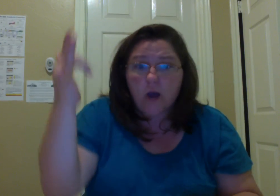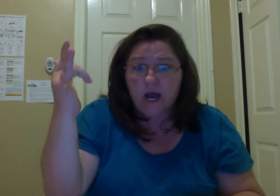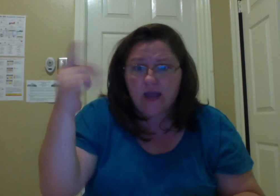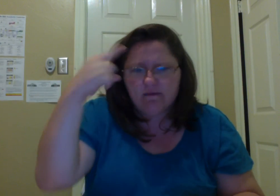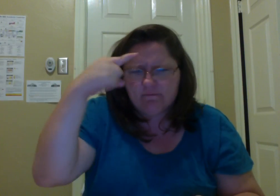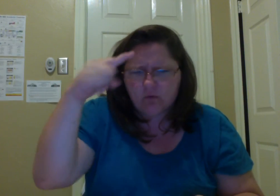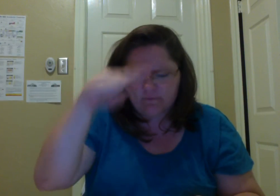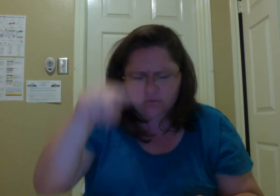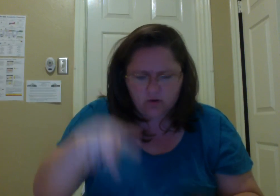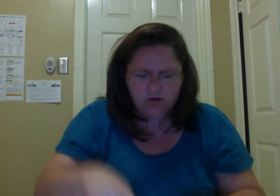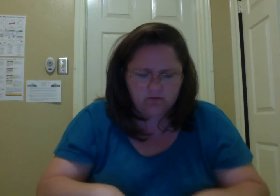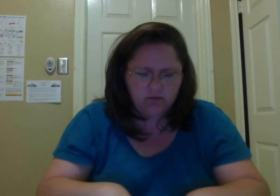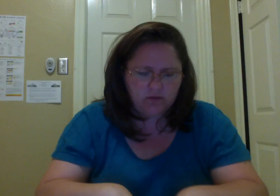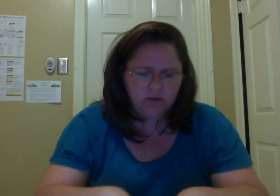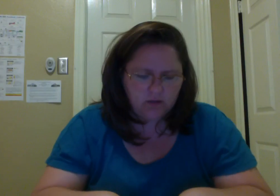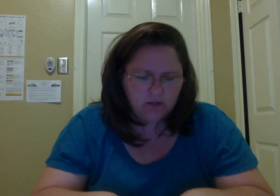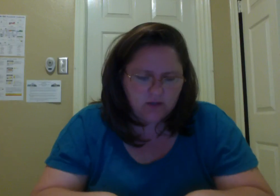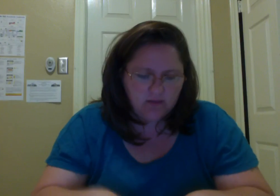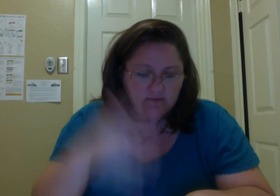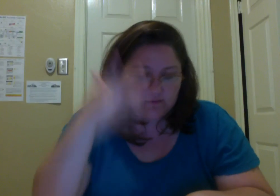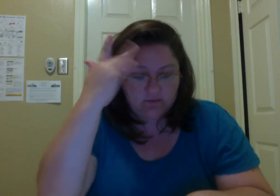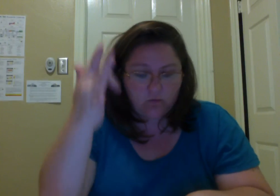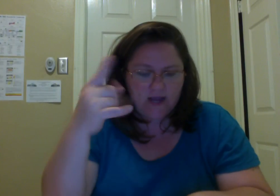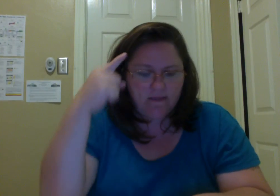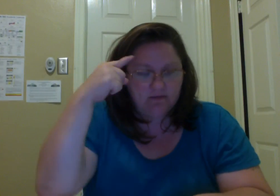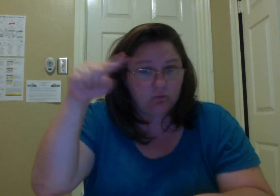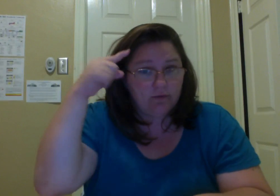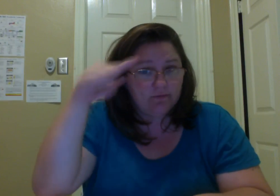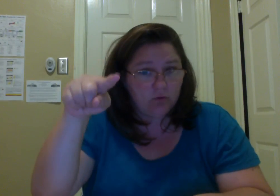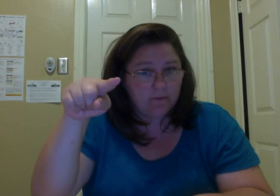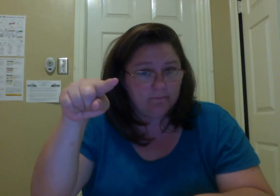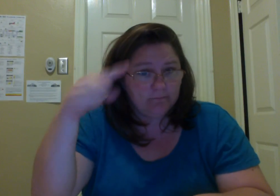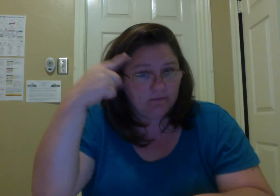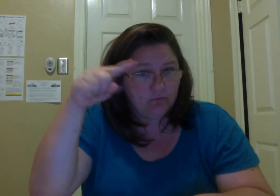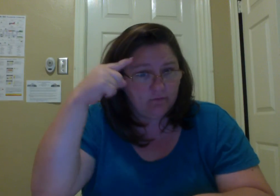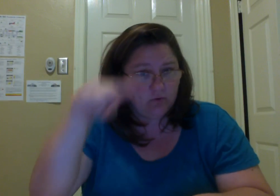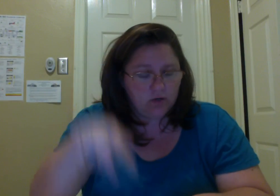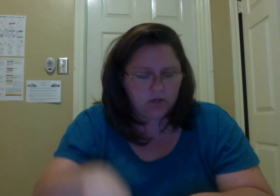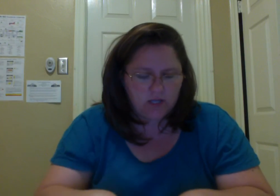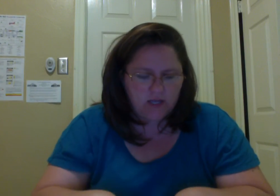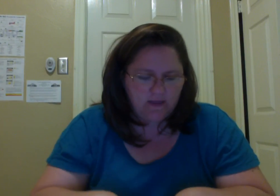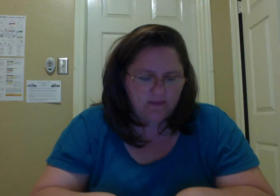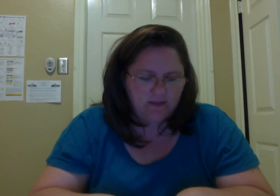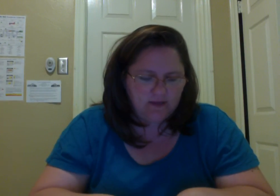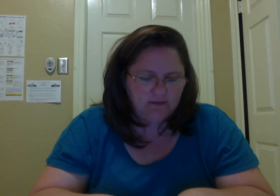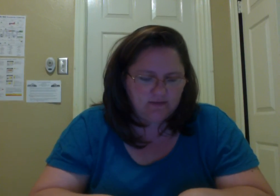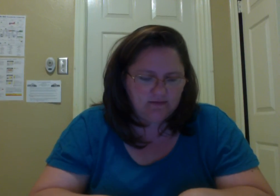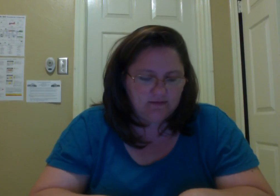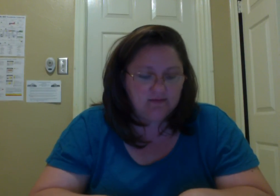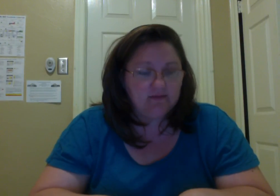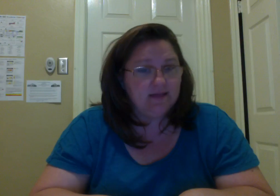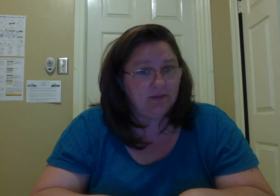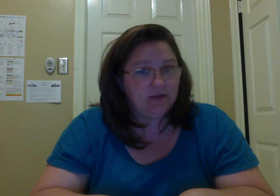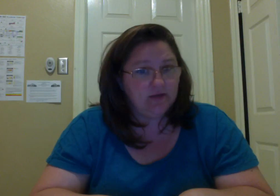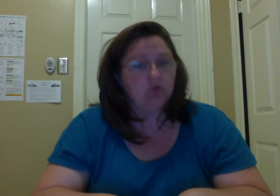why, for. So this is the why, and this is what for. And then Dan says, that's exactly what I told him,